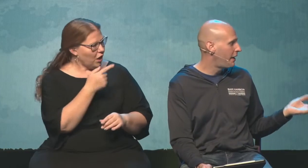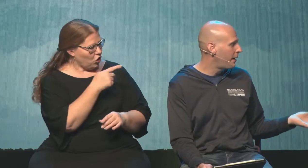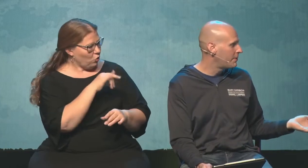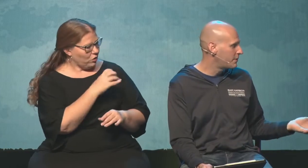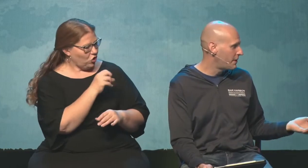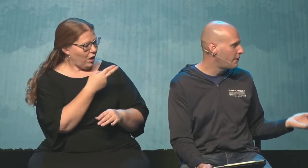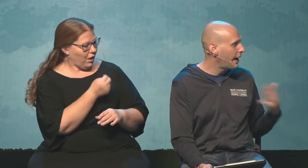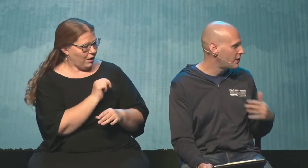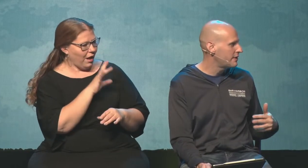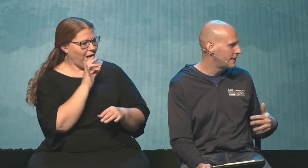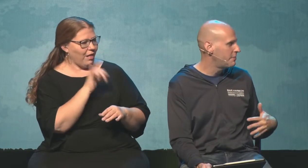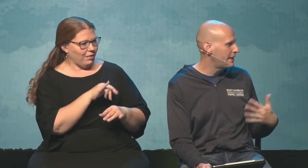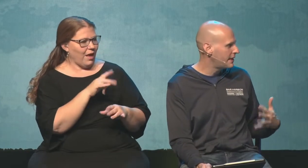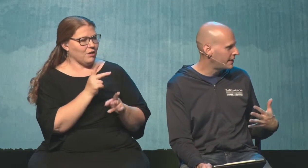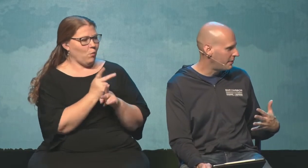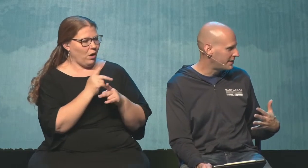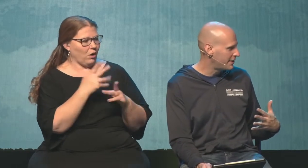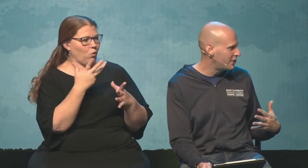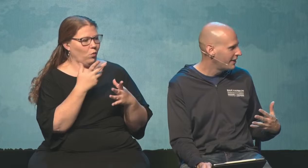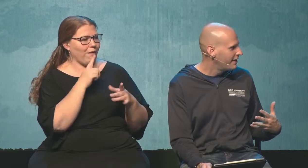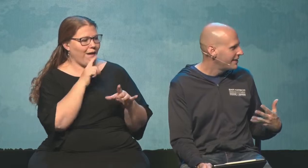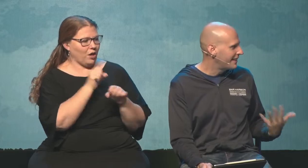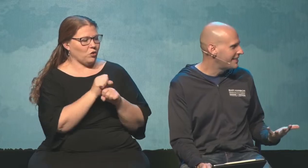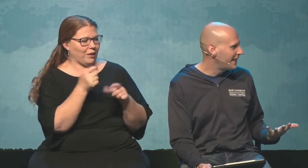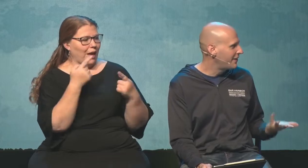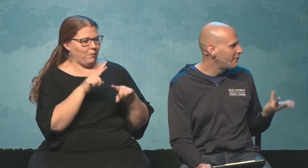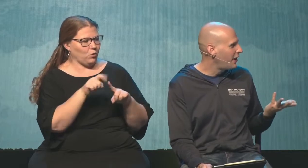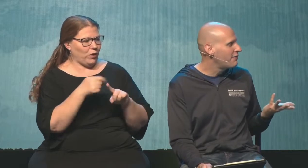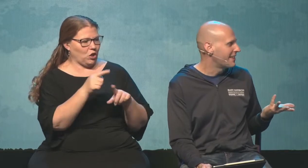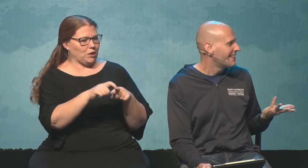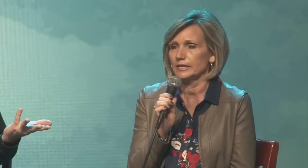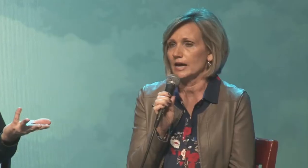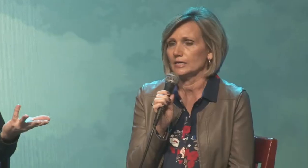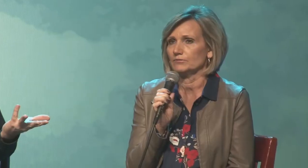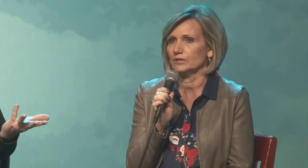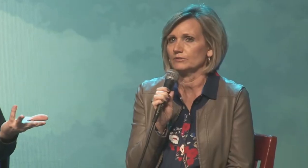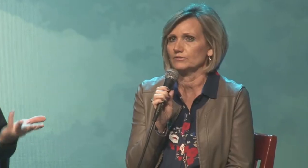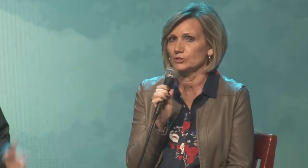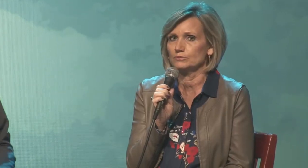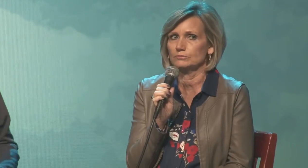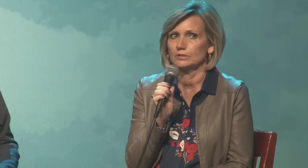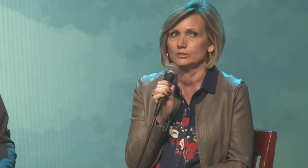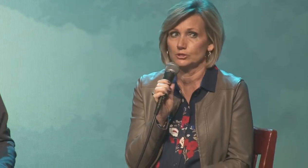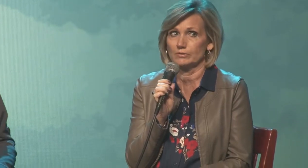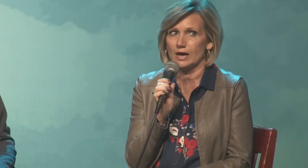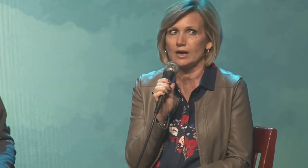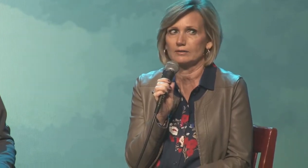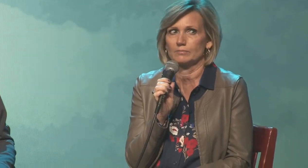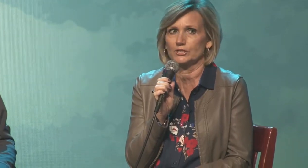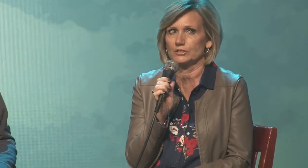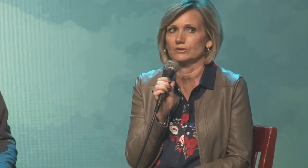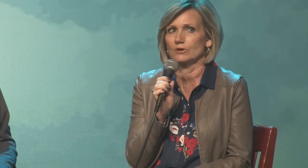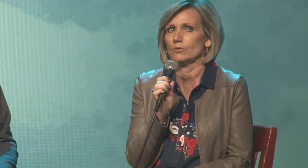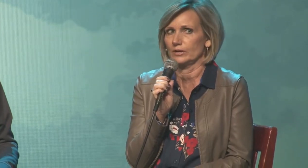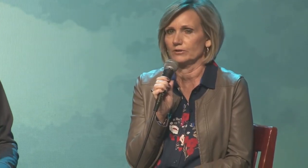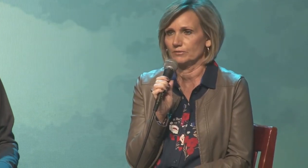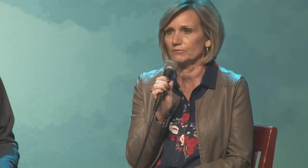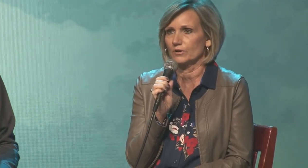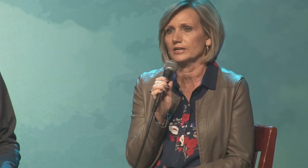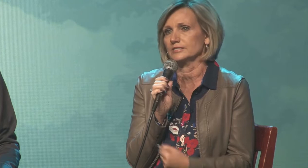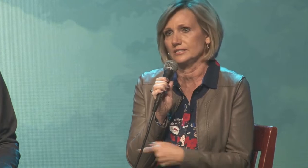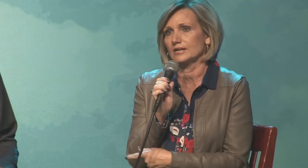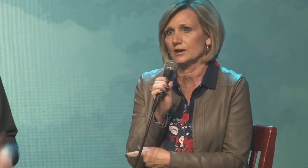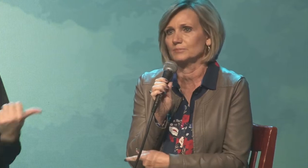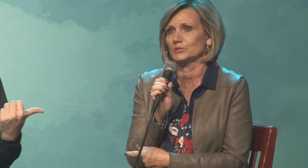of what happens when you actually send me a text message to get together and have coffee. Yeah, if you do that, make sure you know what you're in